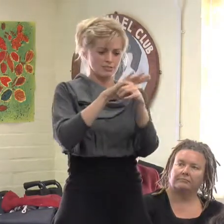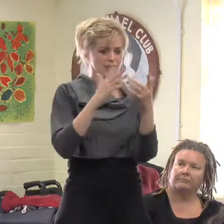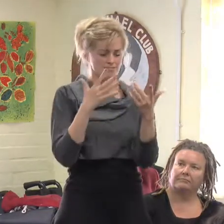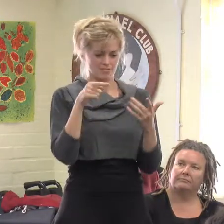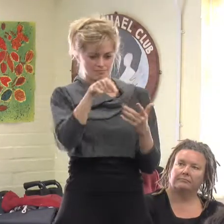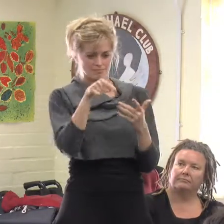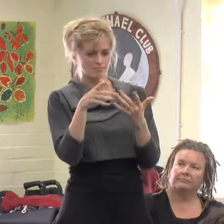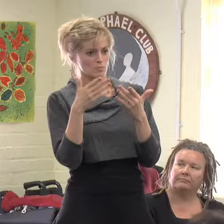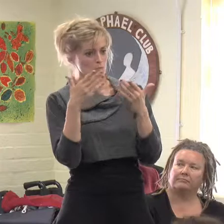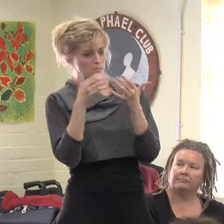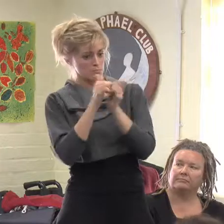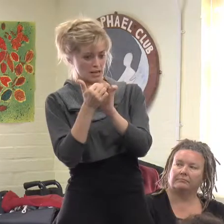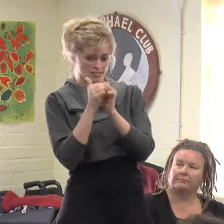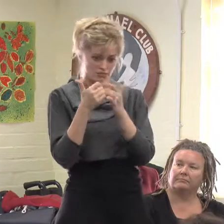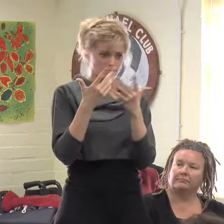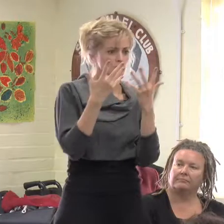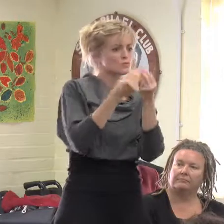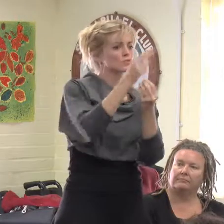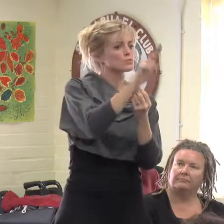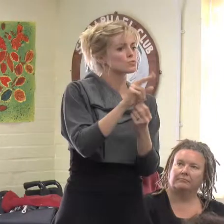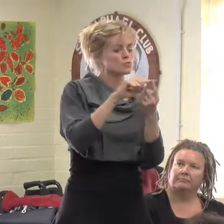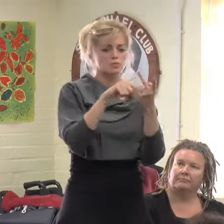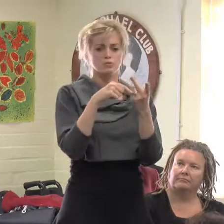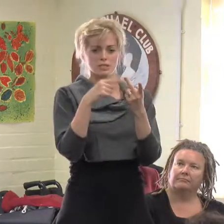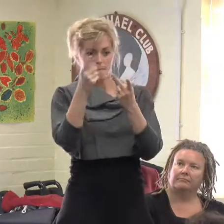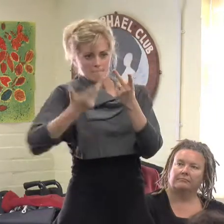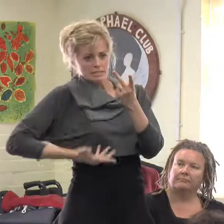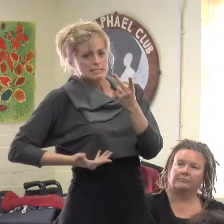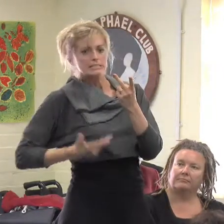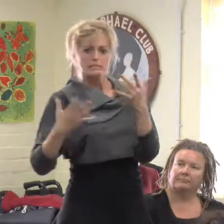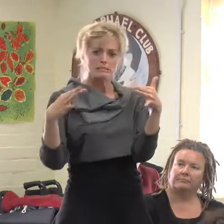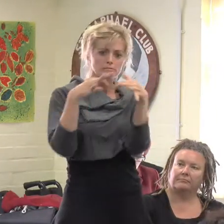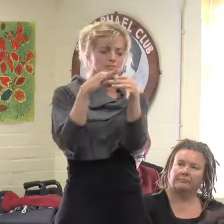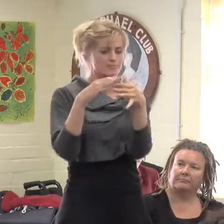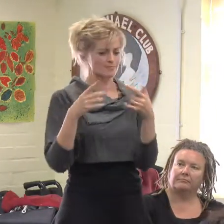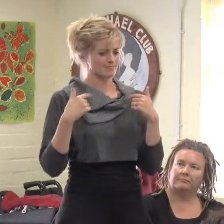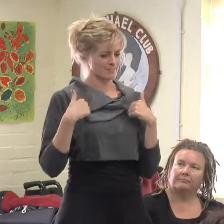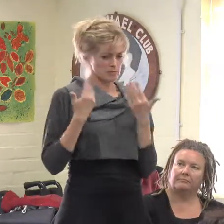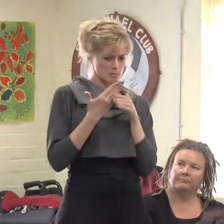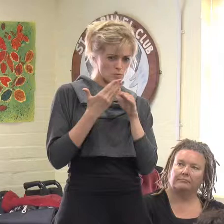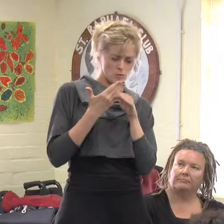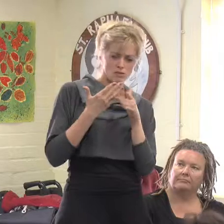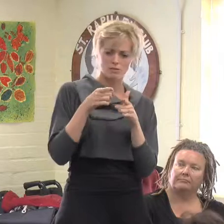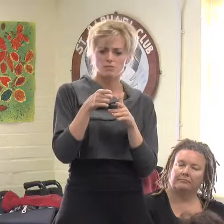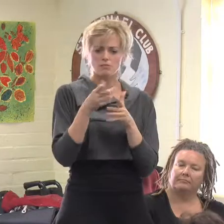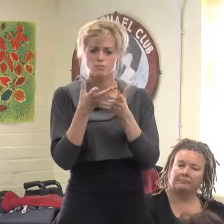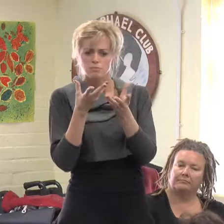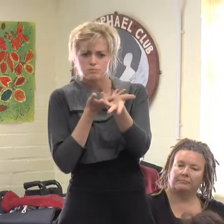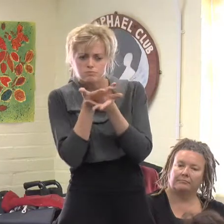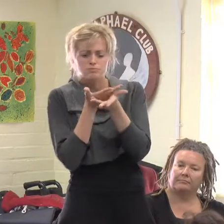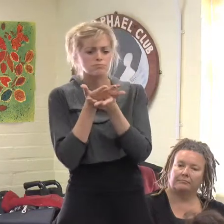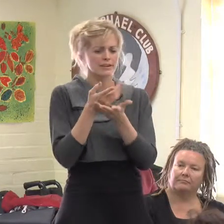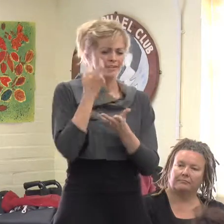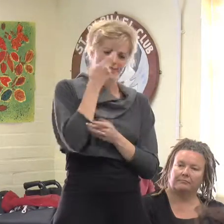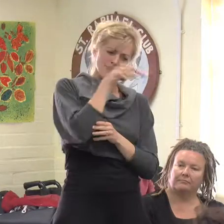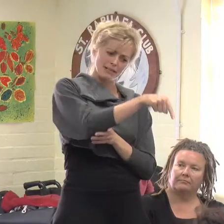apprenticeships between business and schools. But particularly my focus has been to guide them towards opportunities for children with